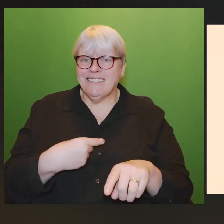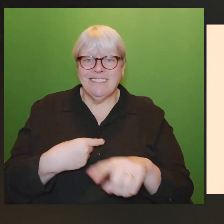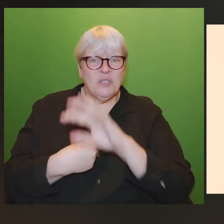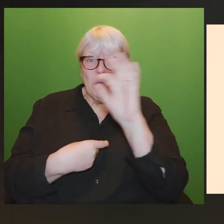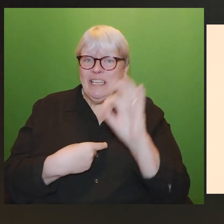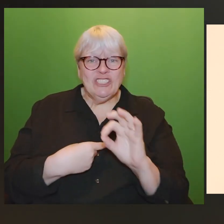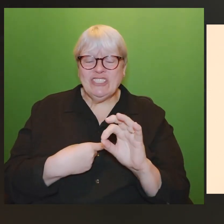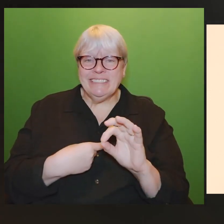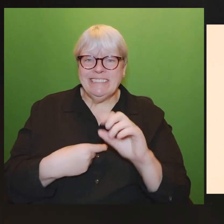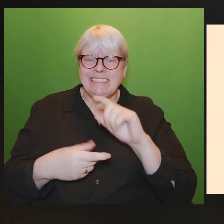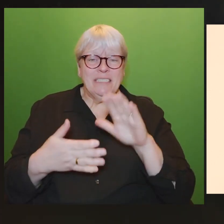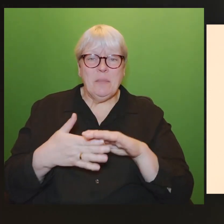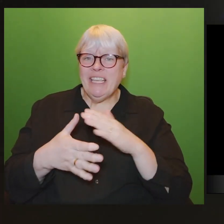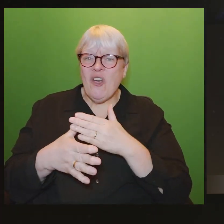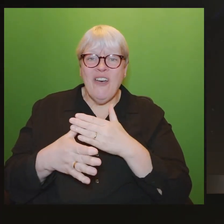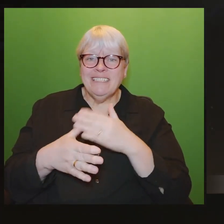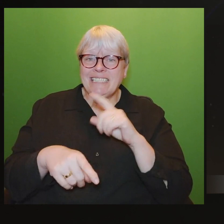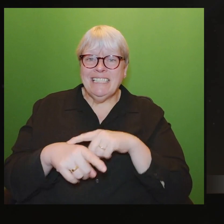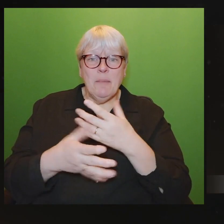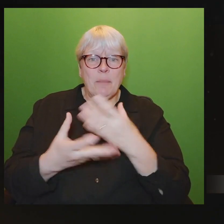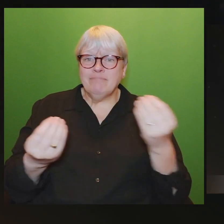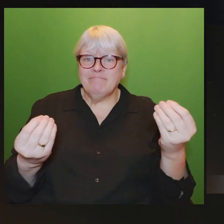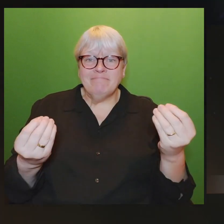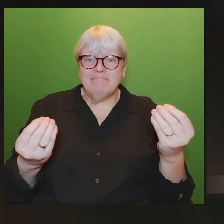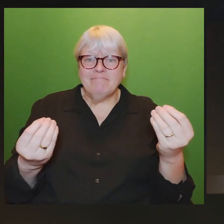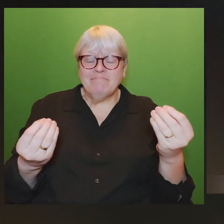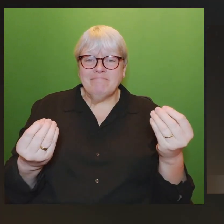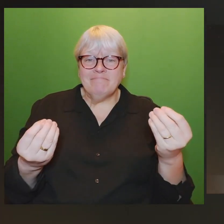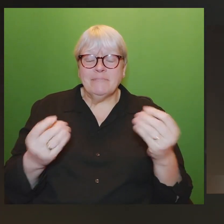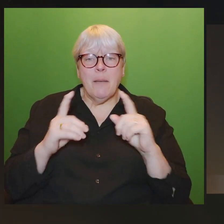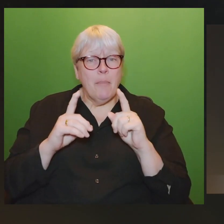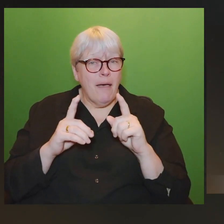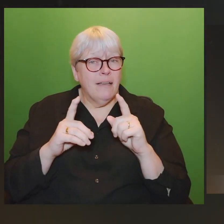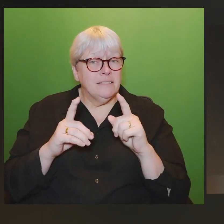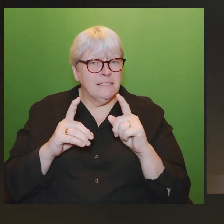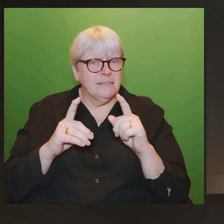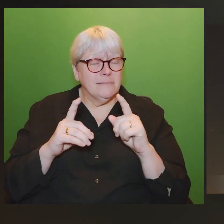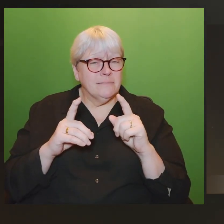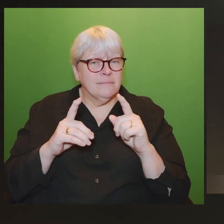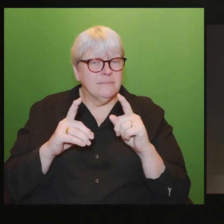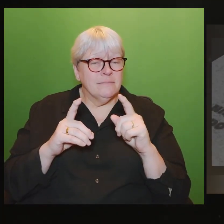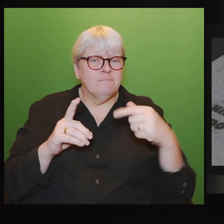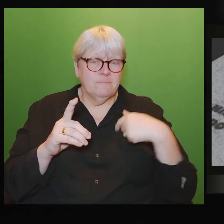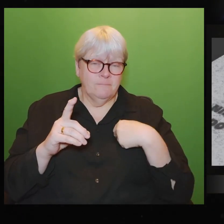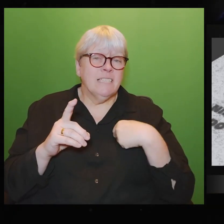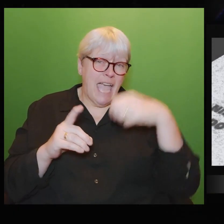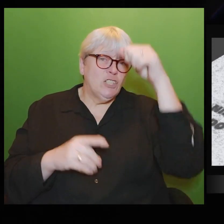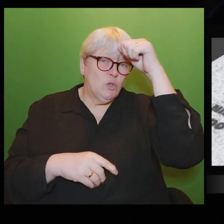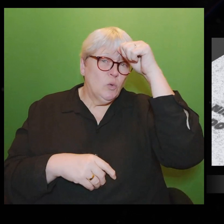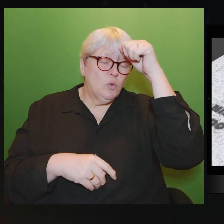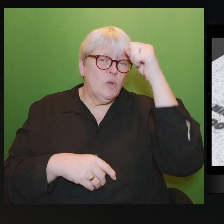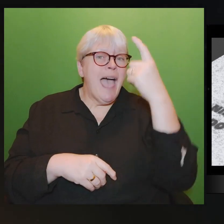to being a refugee, I think about my grandfather and those words on his grave. He never lived to see again